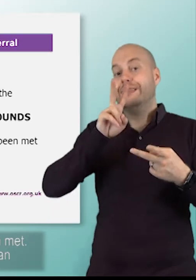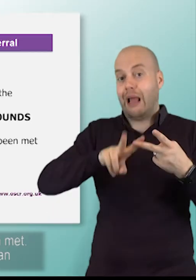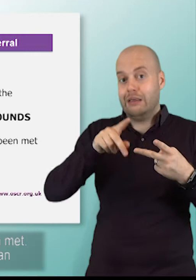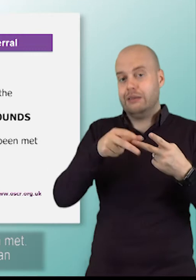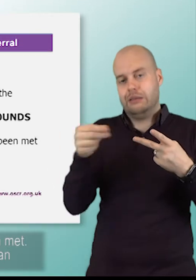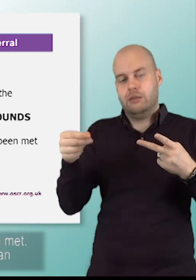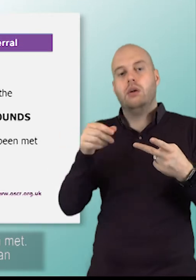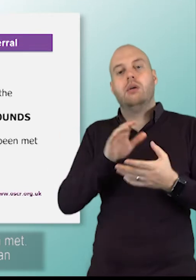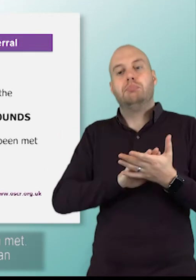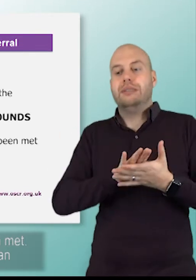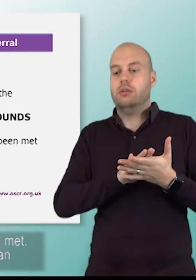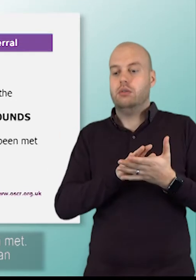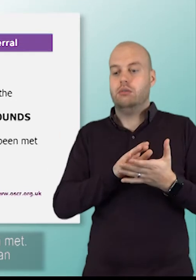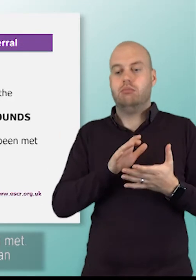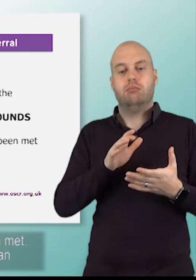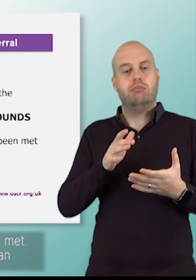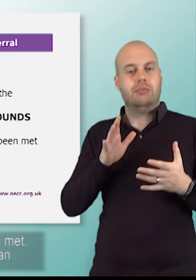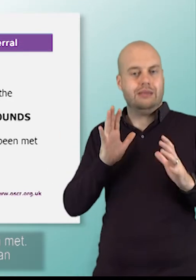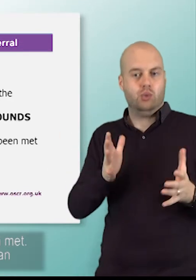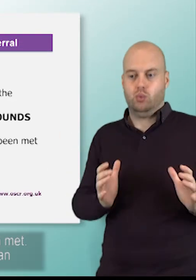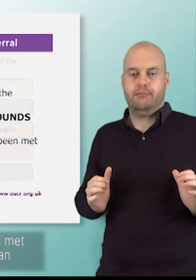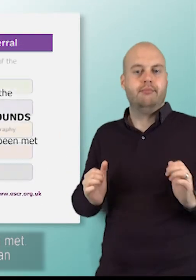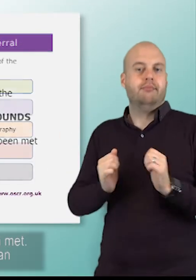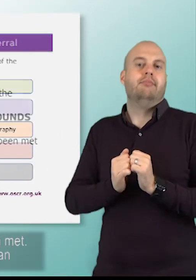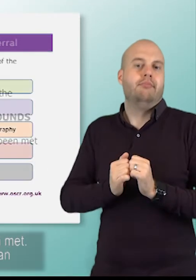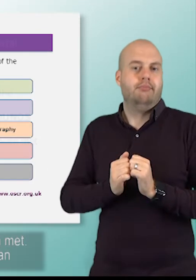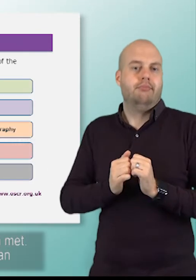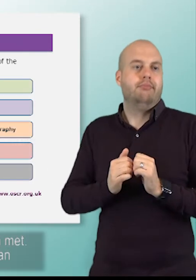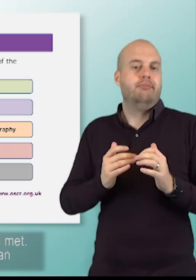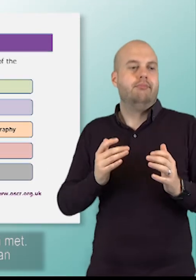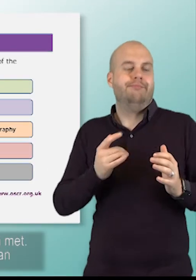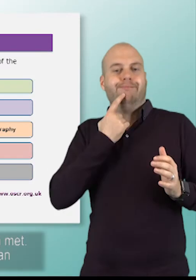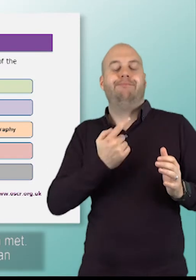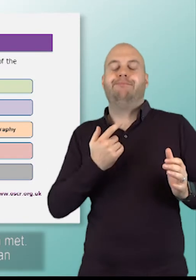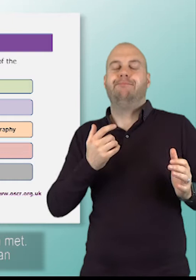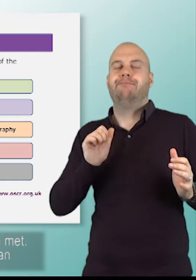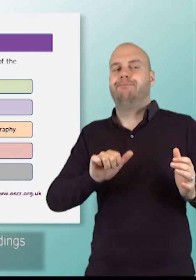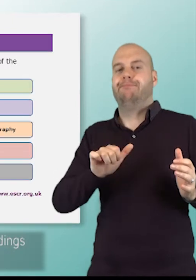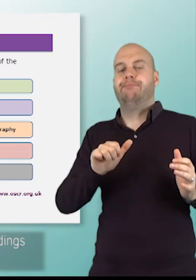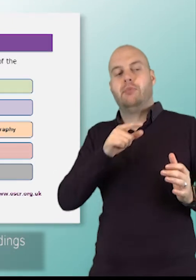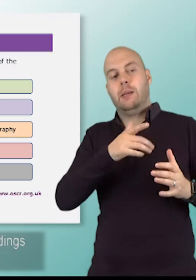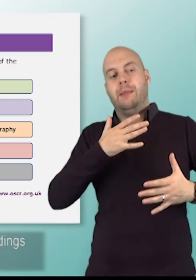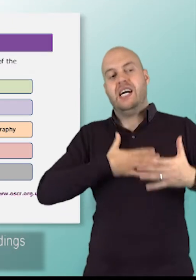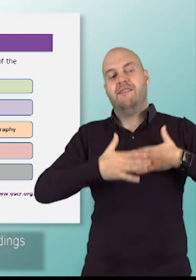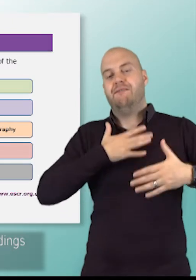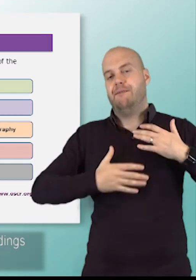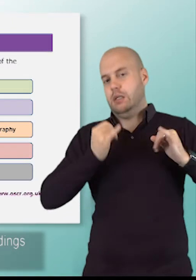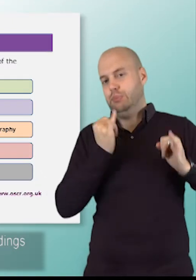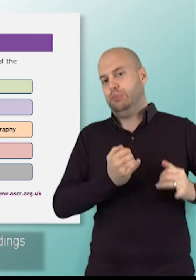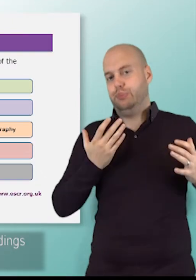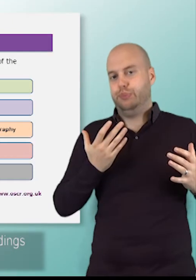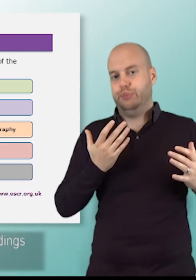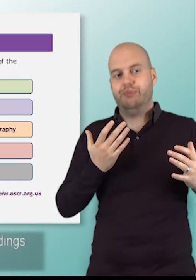part there being that the grounds have been met, those grounds being that they have behaved in an inappropriate fashion in one or